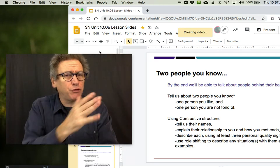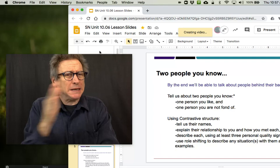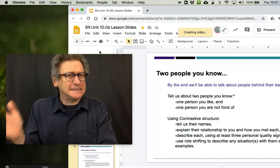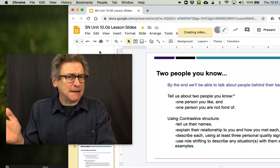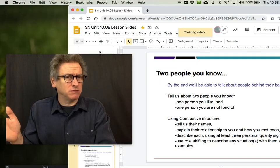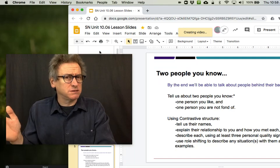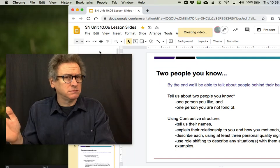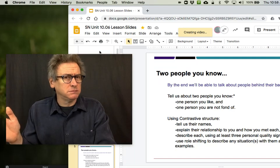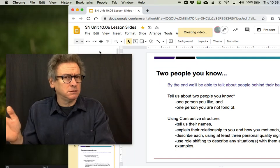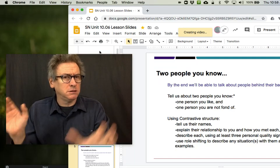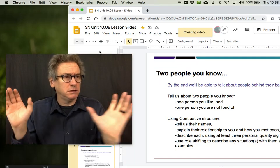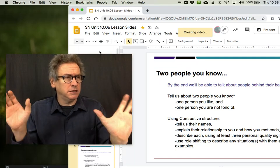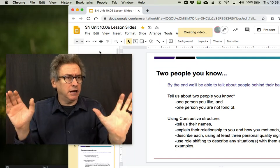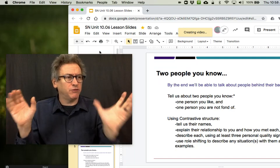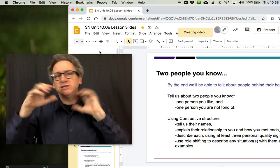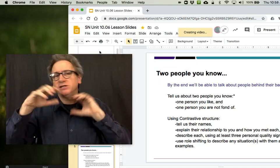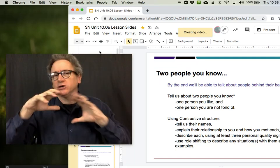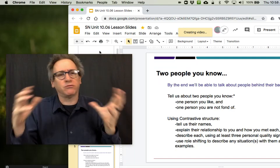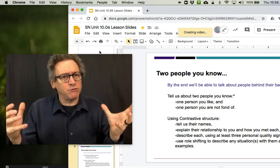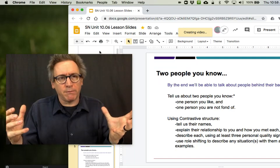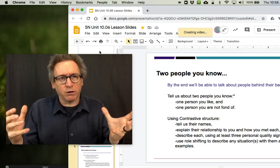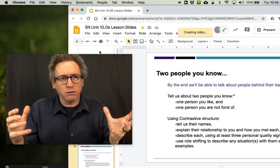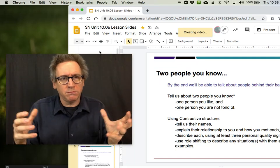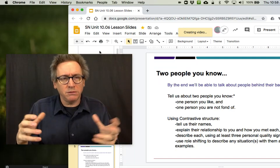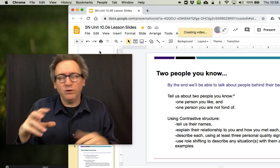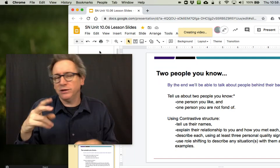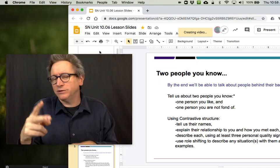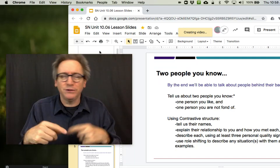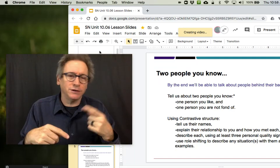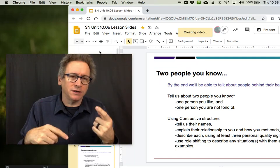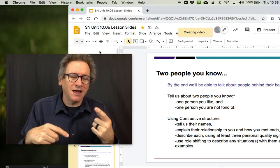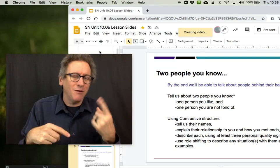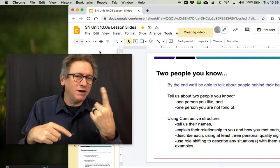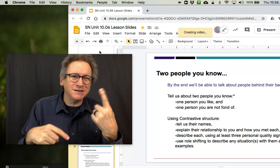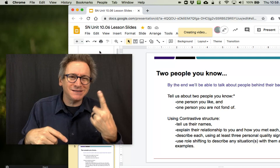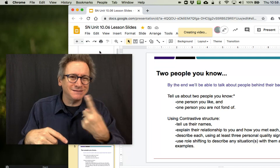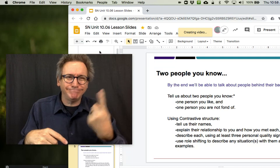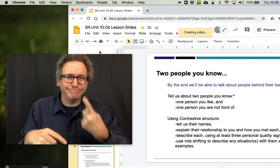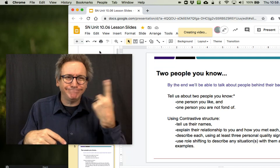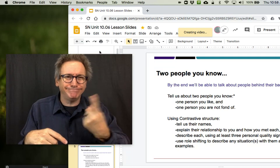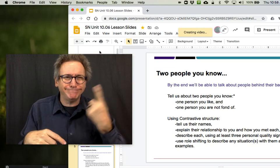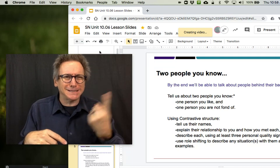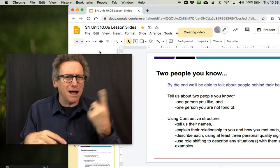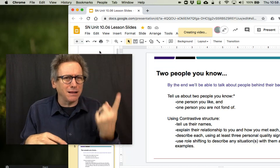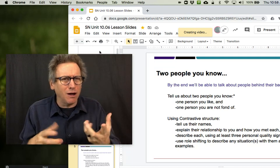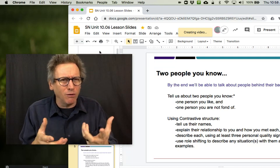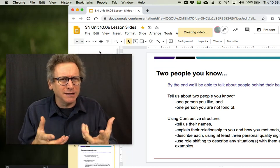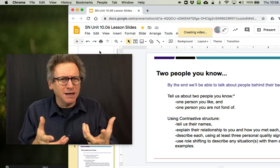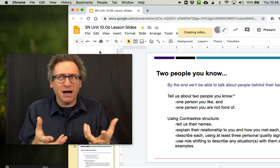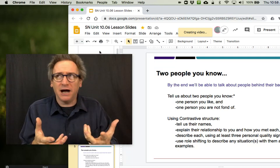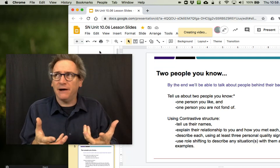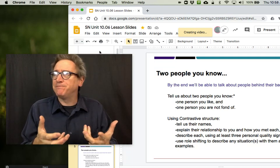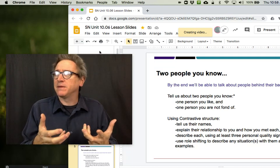so 3 examples. 3 is a good round number. You can do 2. You can 1. Just it's hollow.